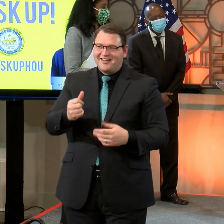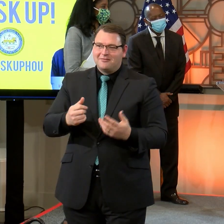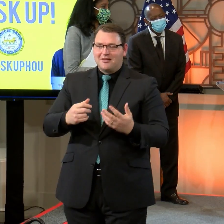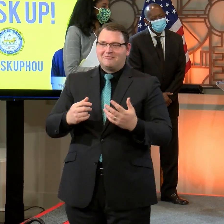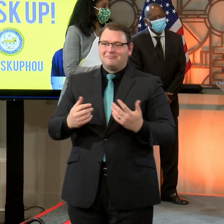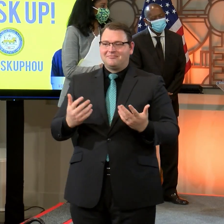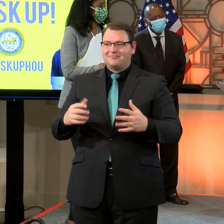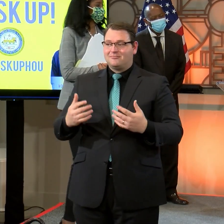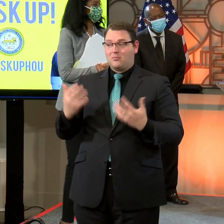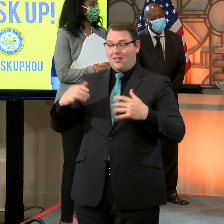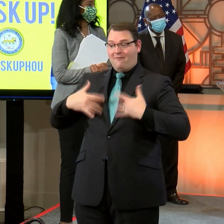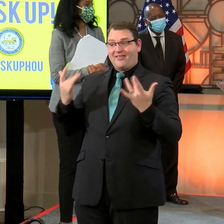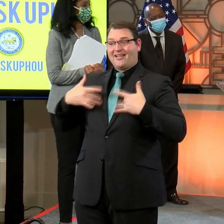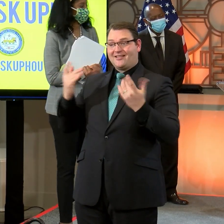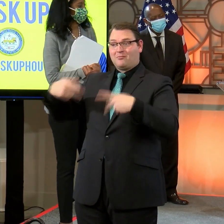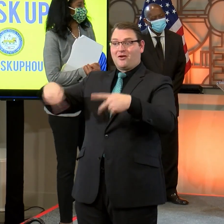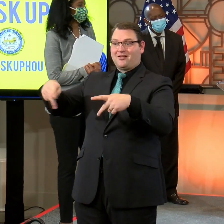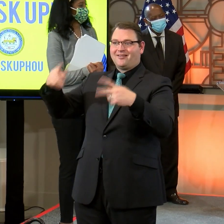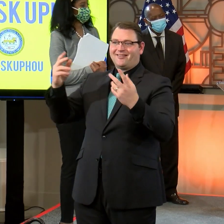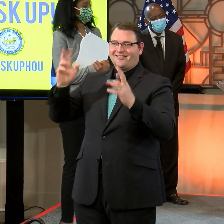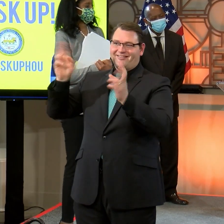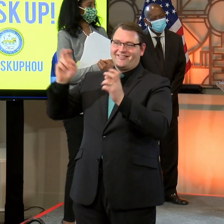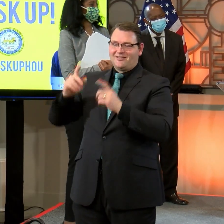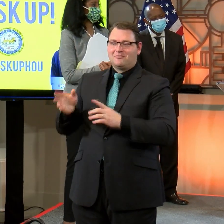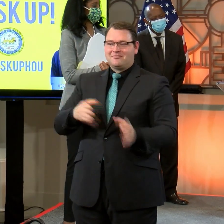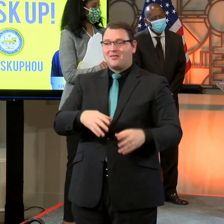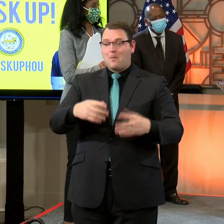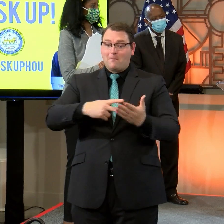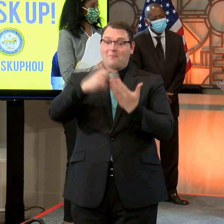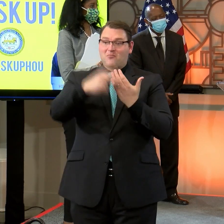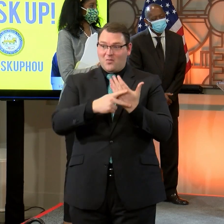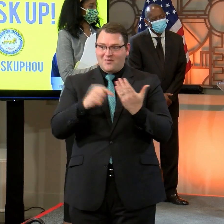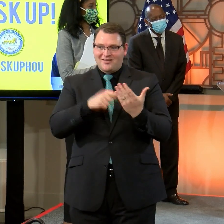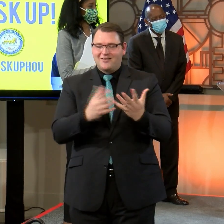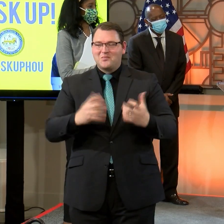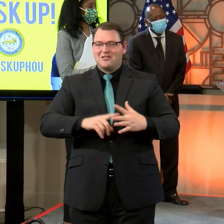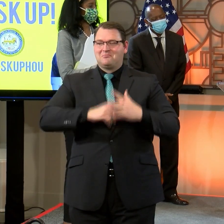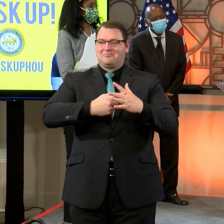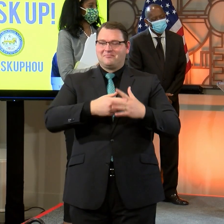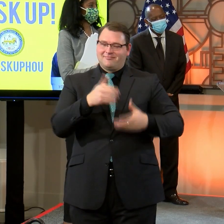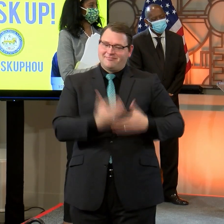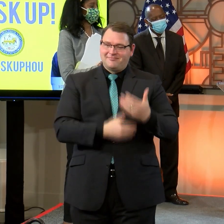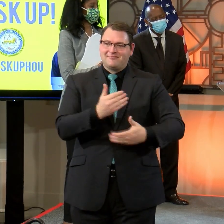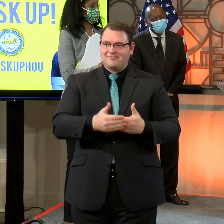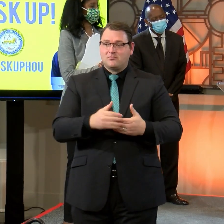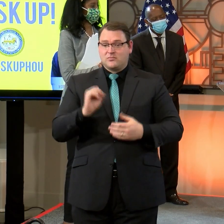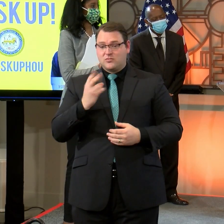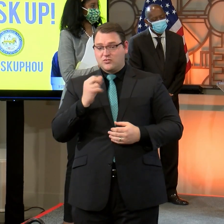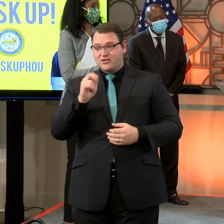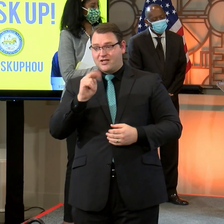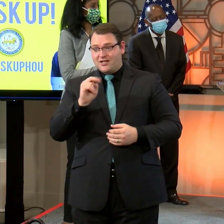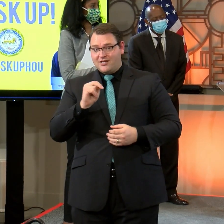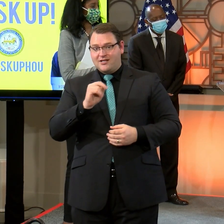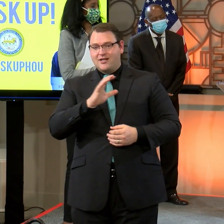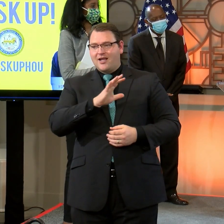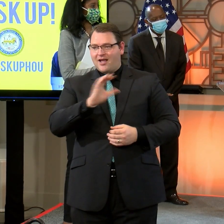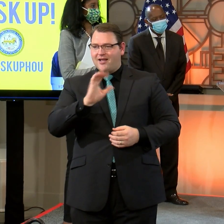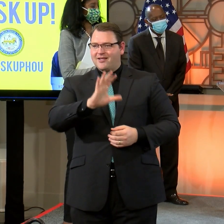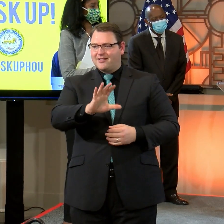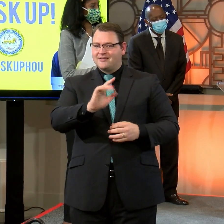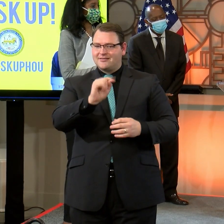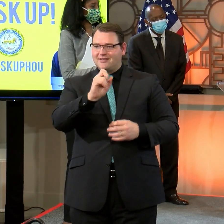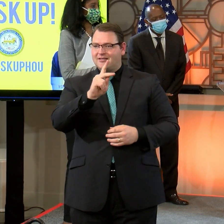event person. We're ready to get this program going, and at the request of Shannon and this task force, and of